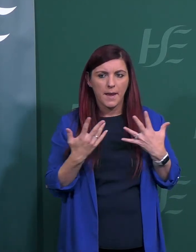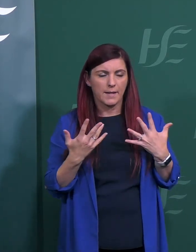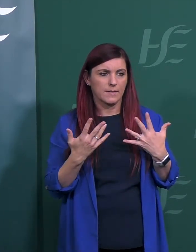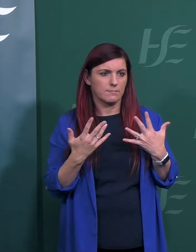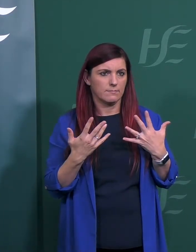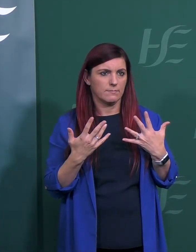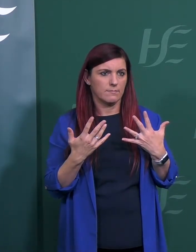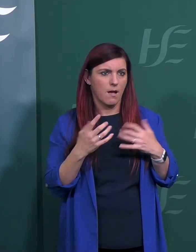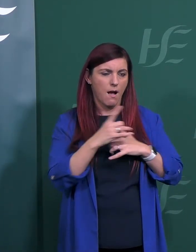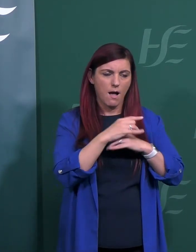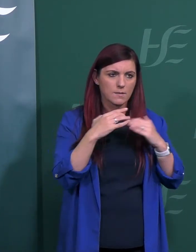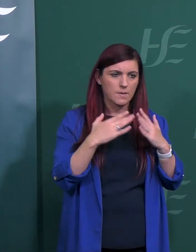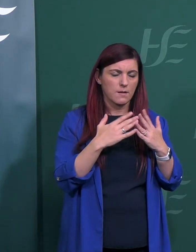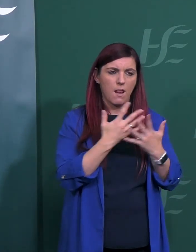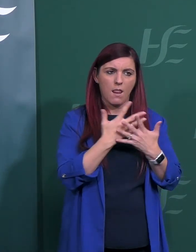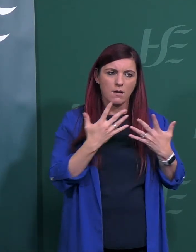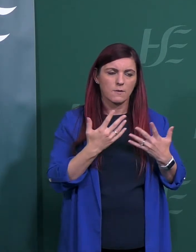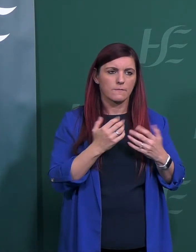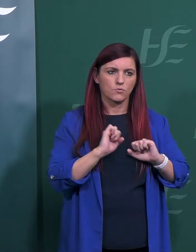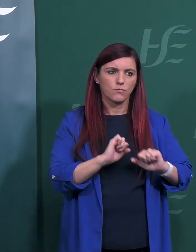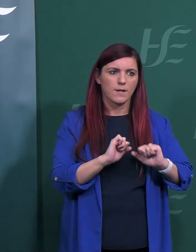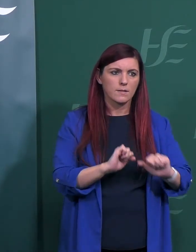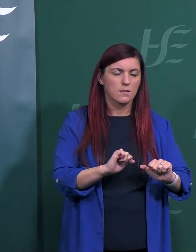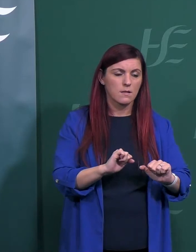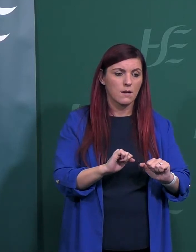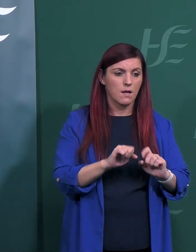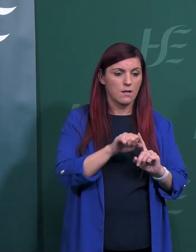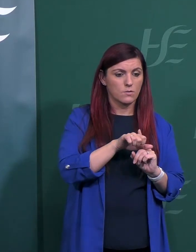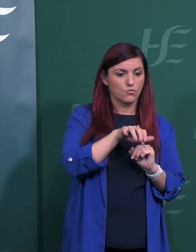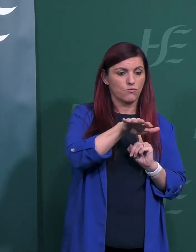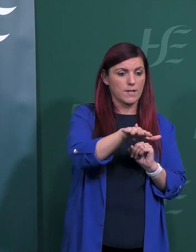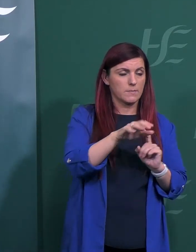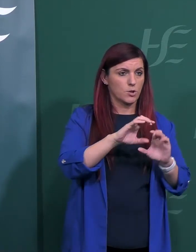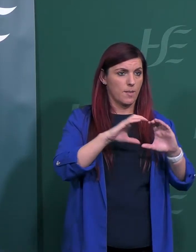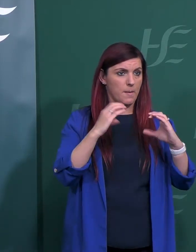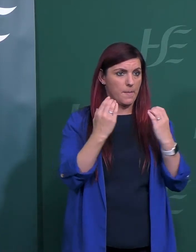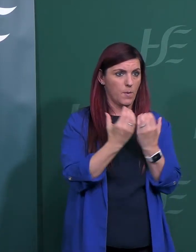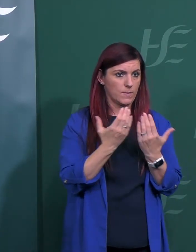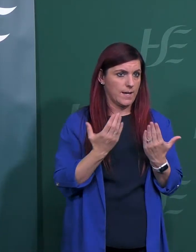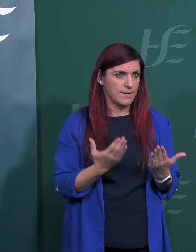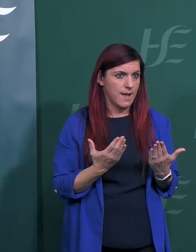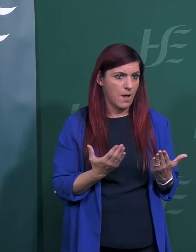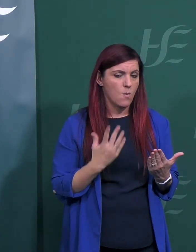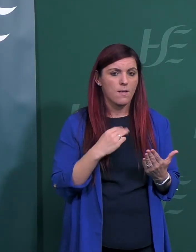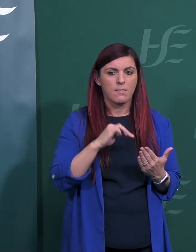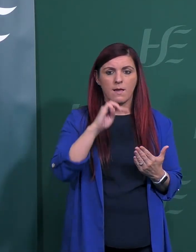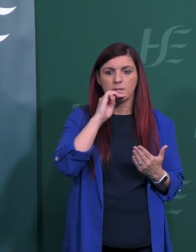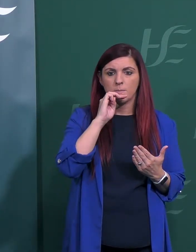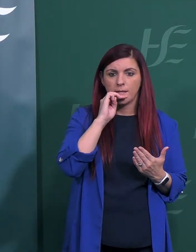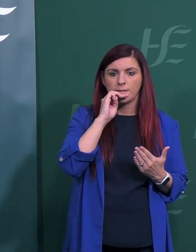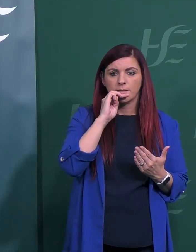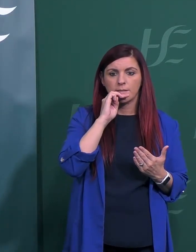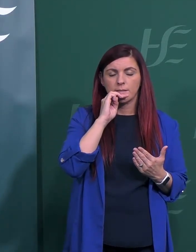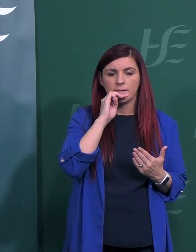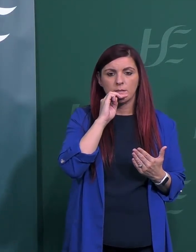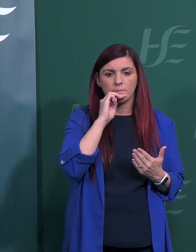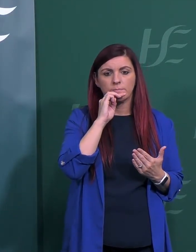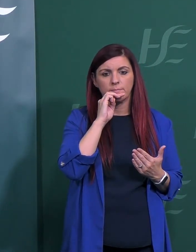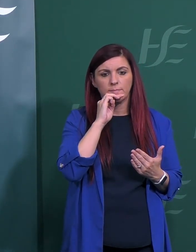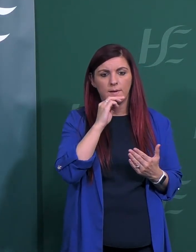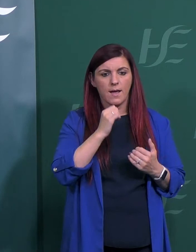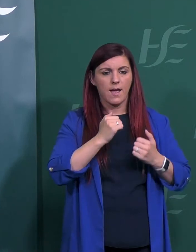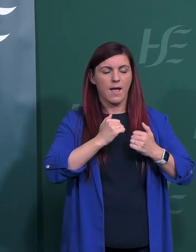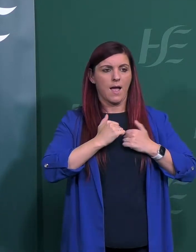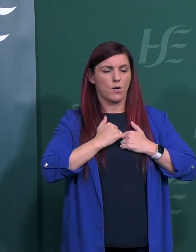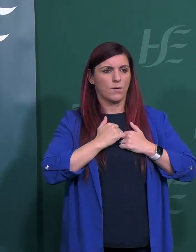duress. We are at a level of transmission in the community that has forced many aspects of our response of